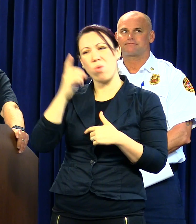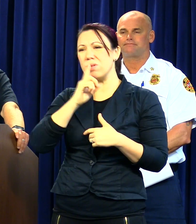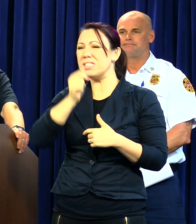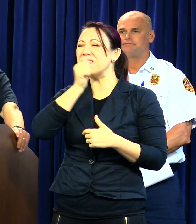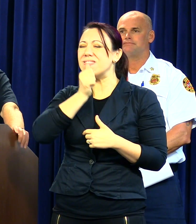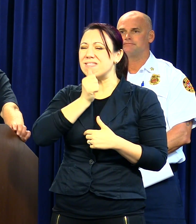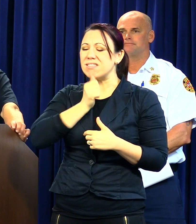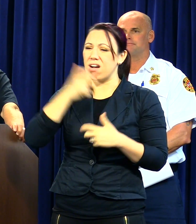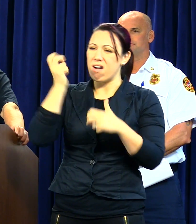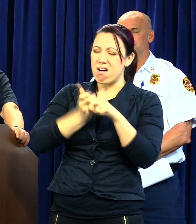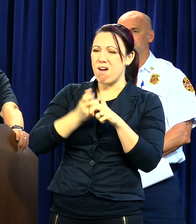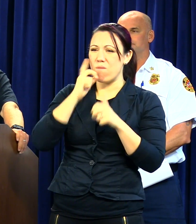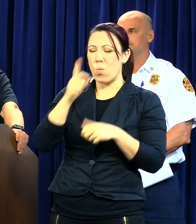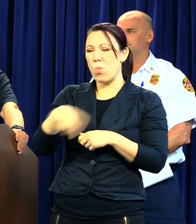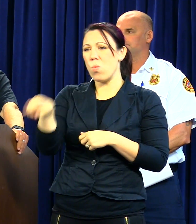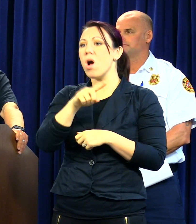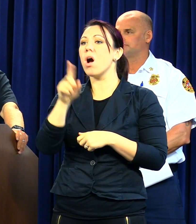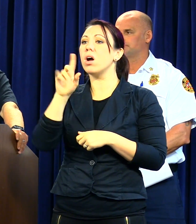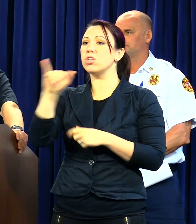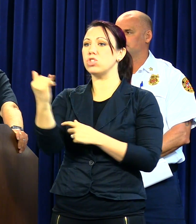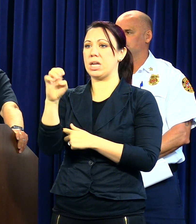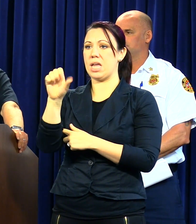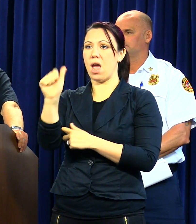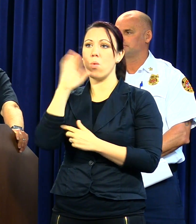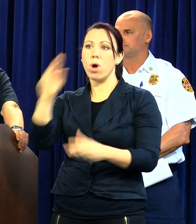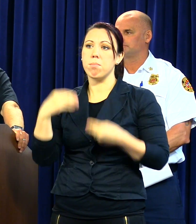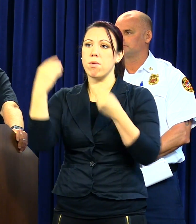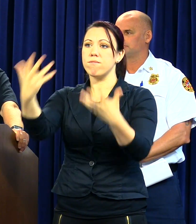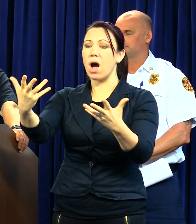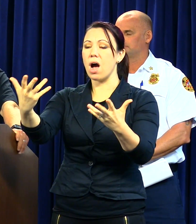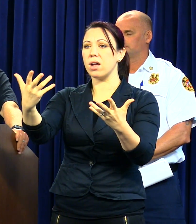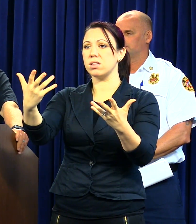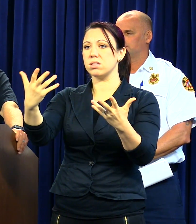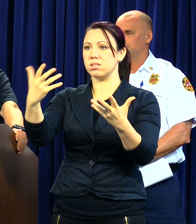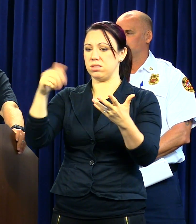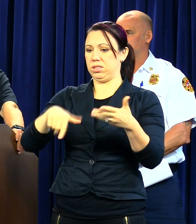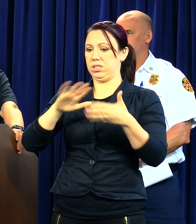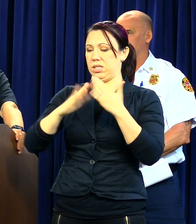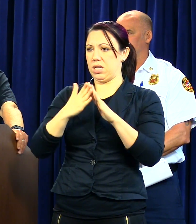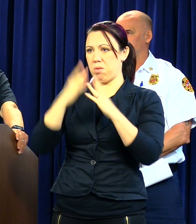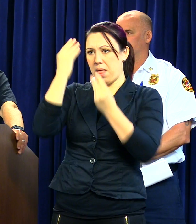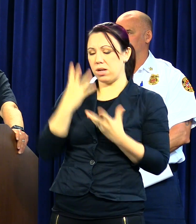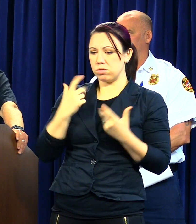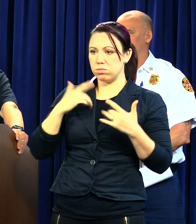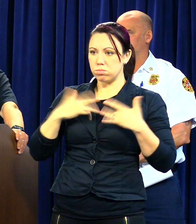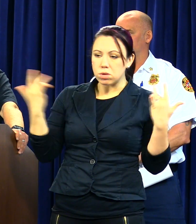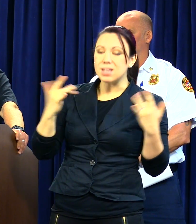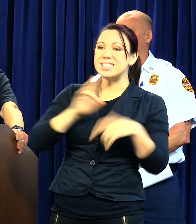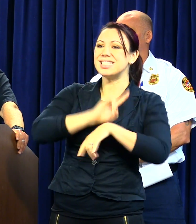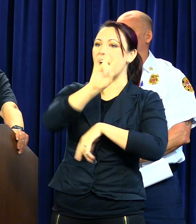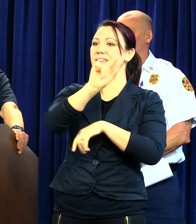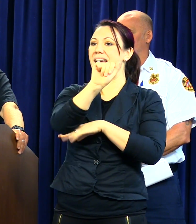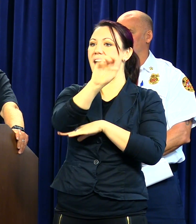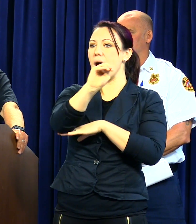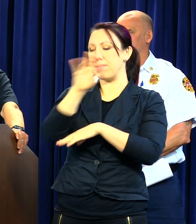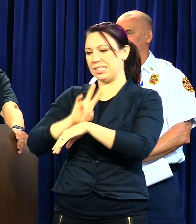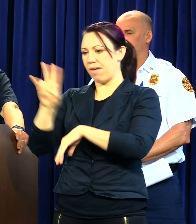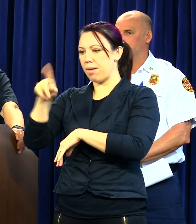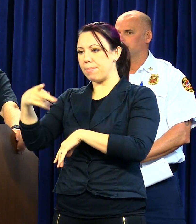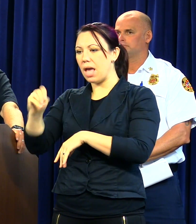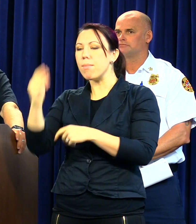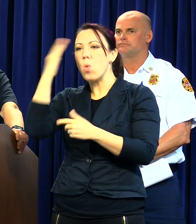be. The JEA is going to provide us at the city updates at 7 a.m. and 7 p.m. every